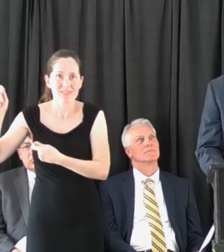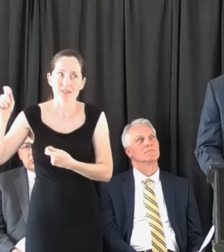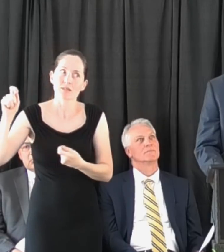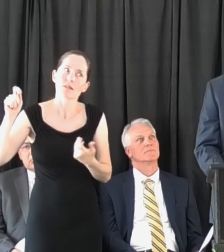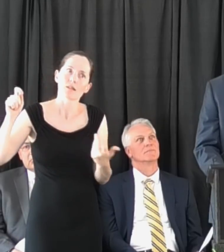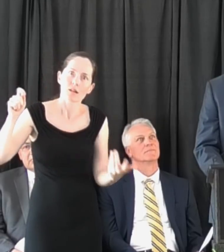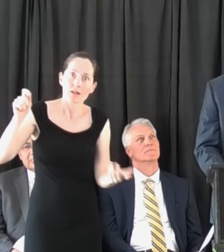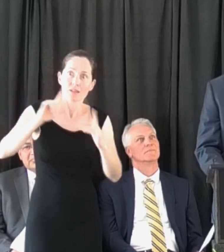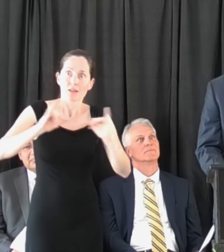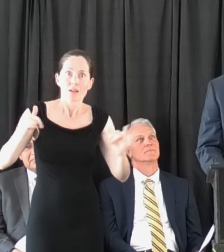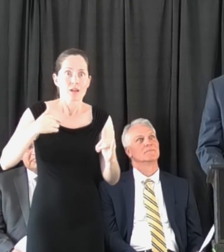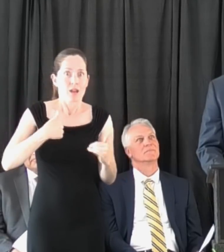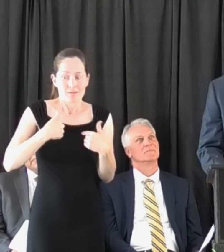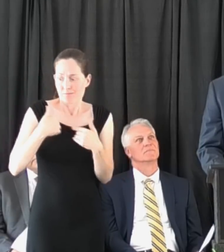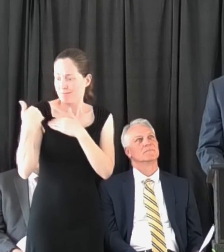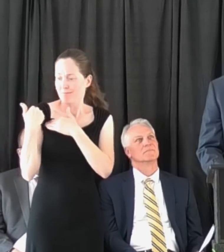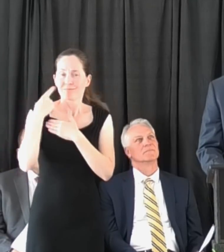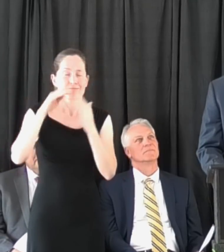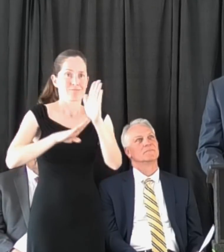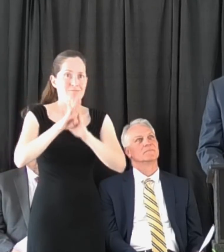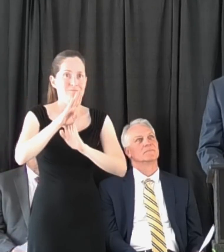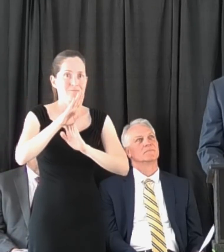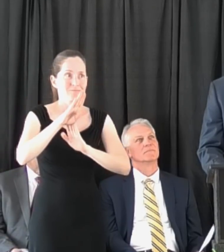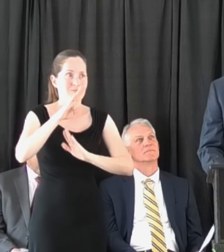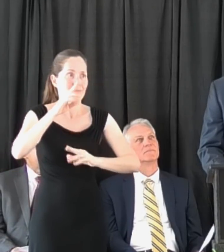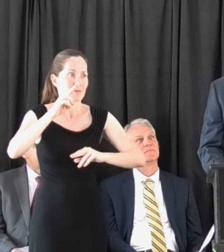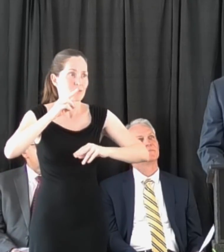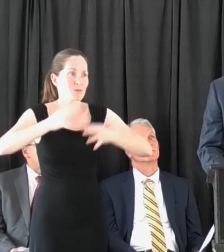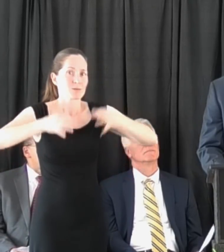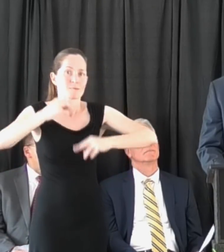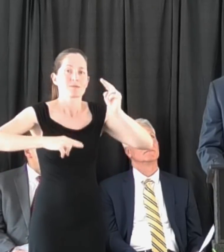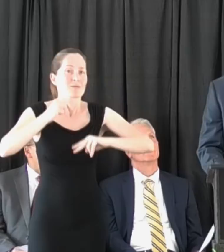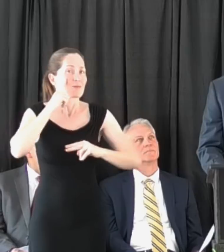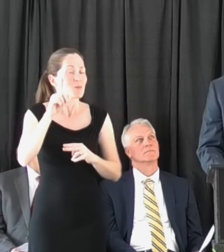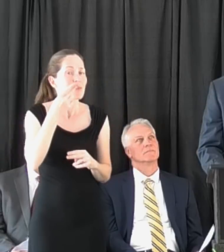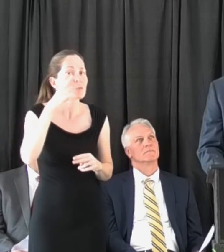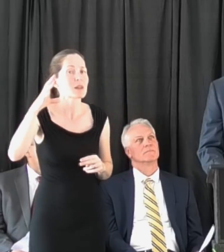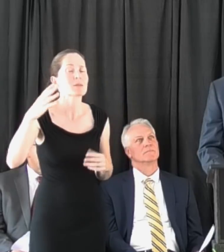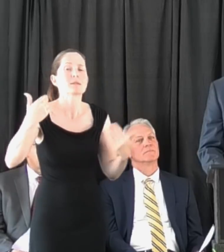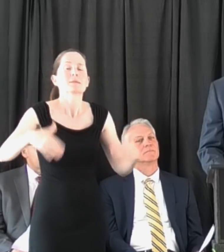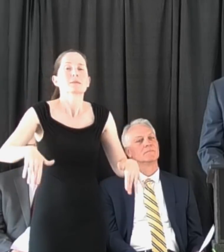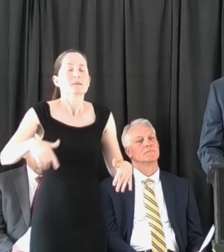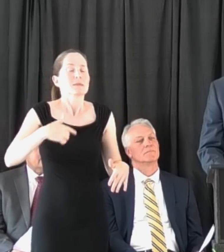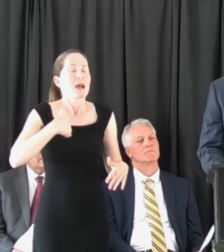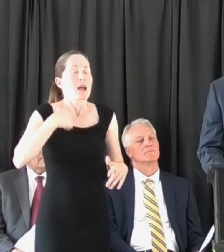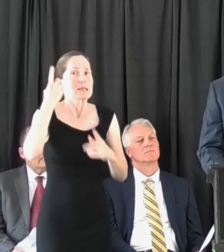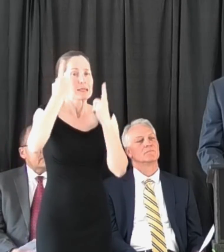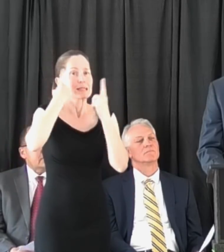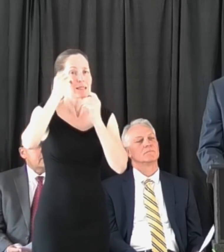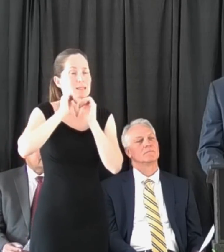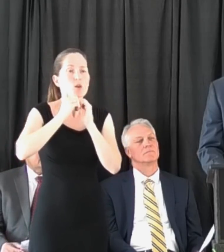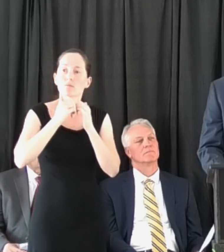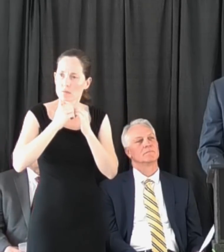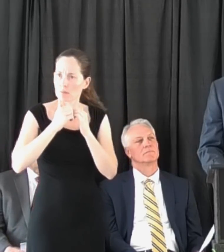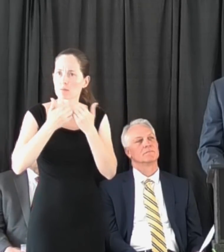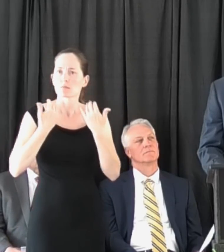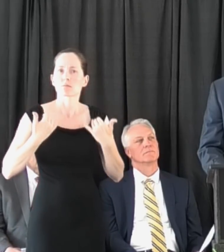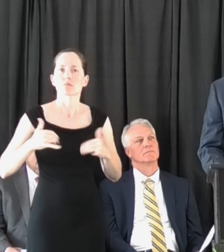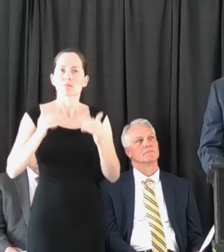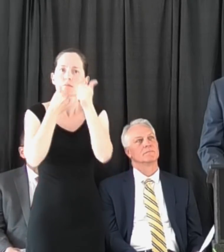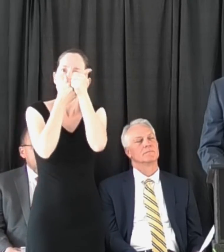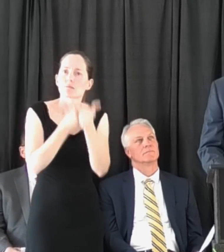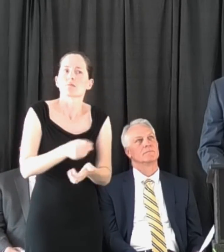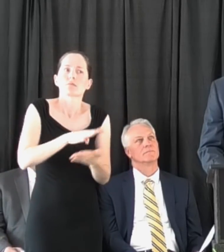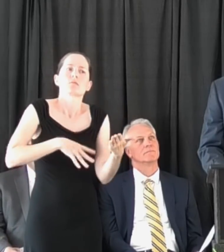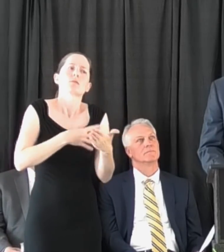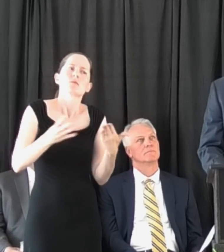county? Anyway, the transition has been so smooth, and the fact that the project remains on track is a testament to the political